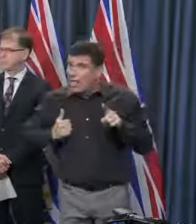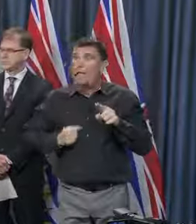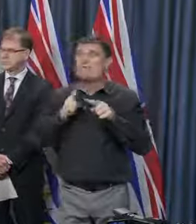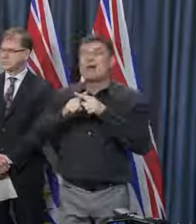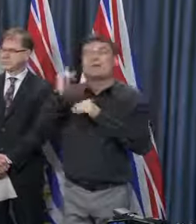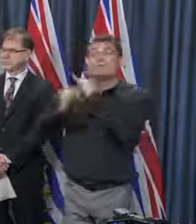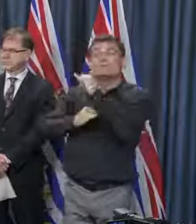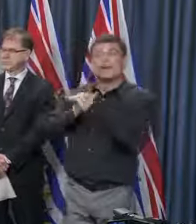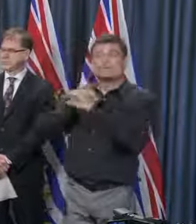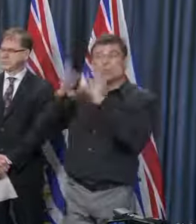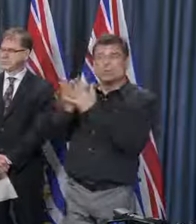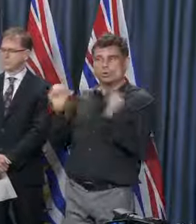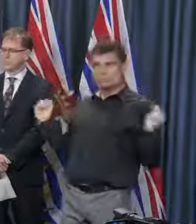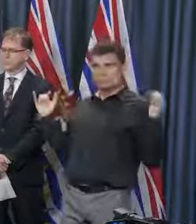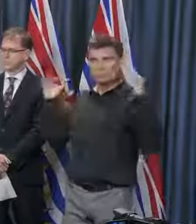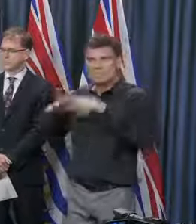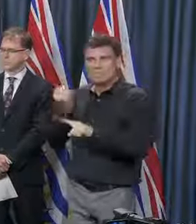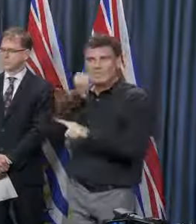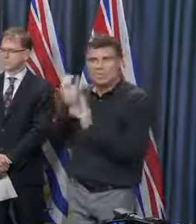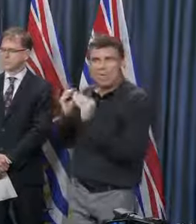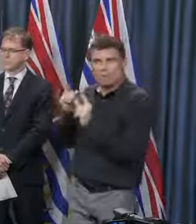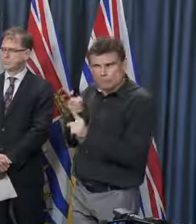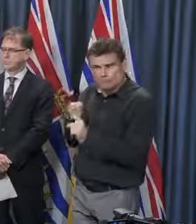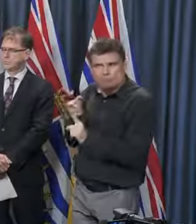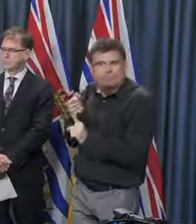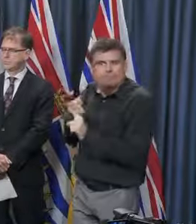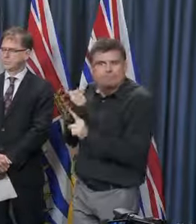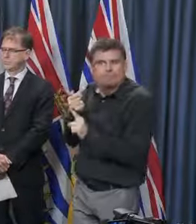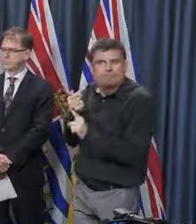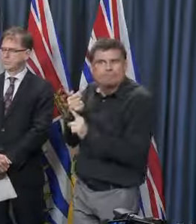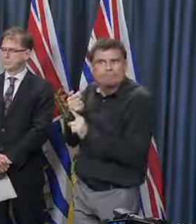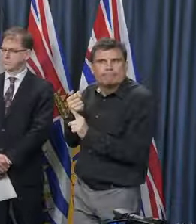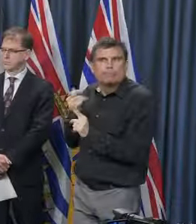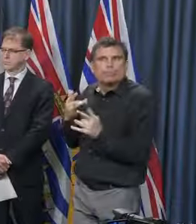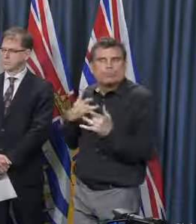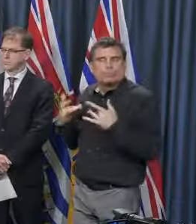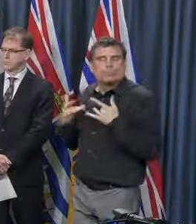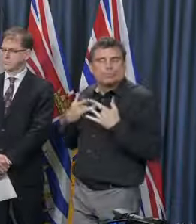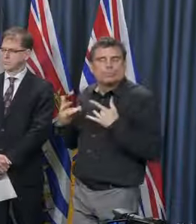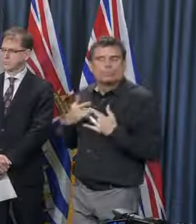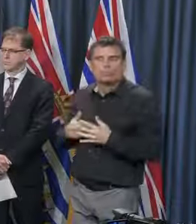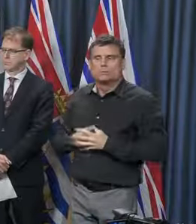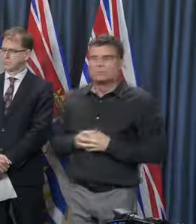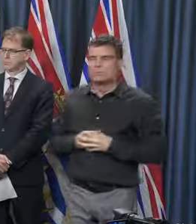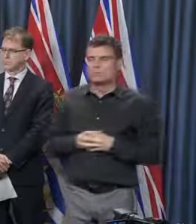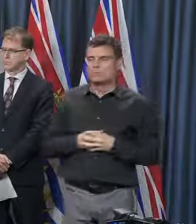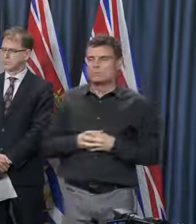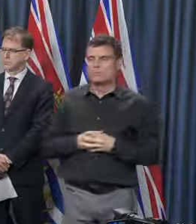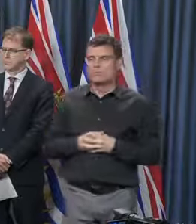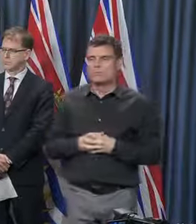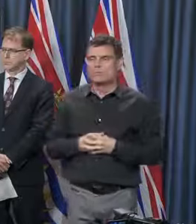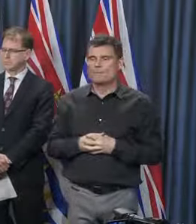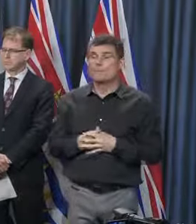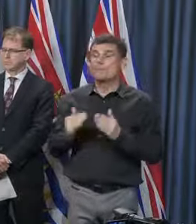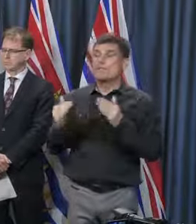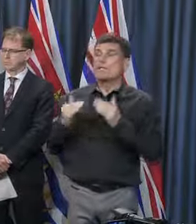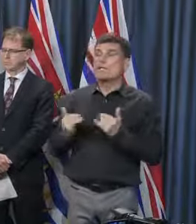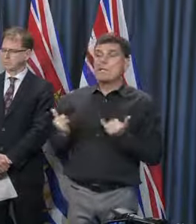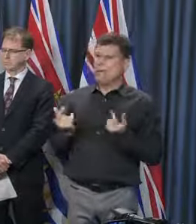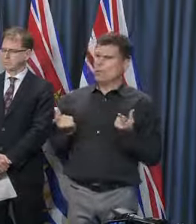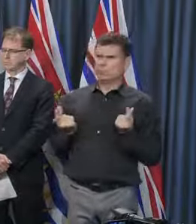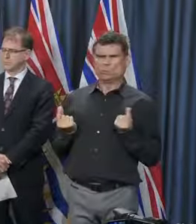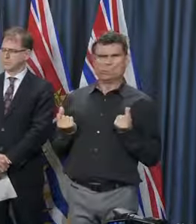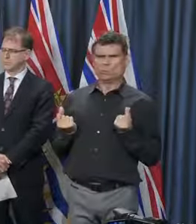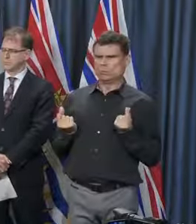We do know that there's a number of measures that have been taken across the country, and we are in discussions as